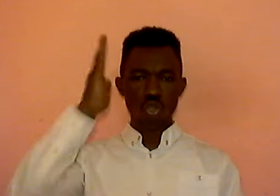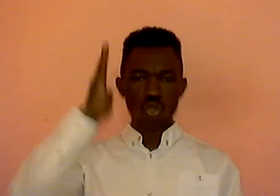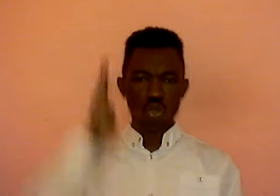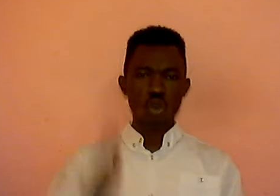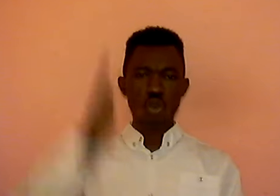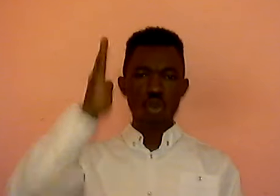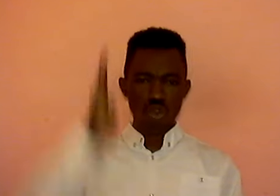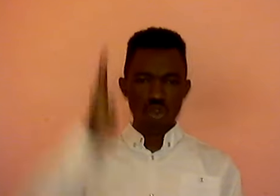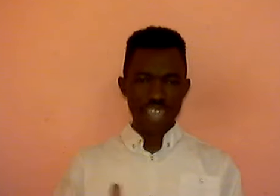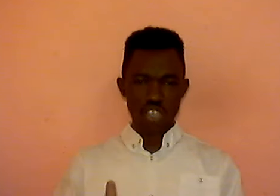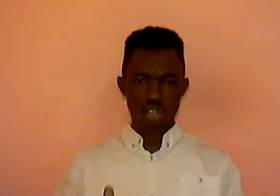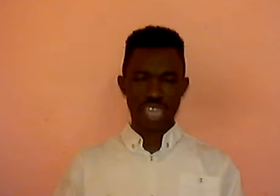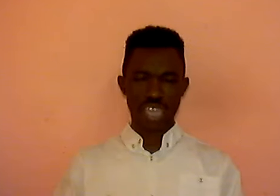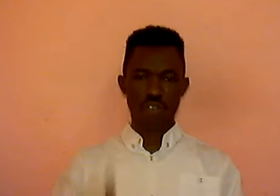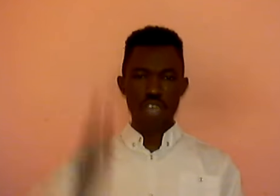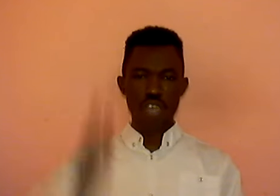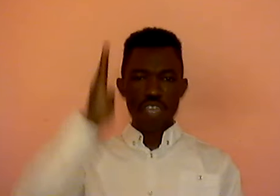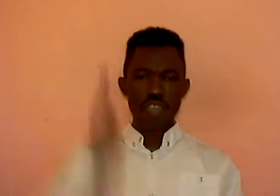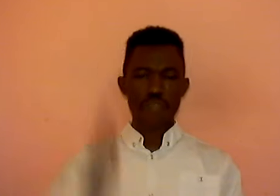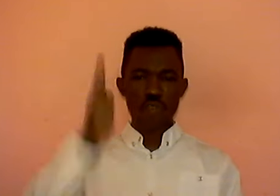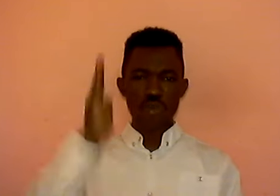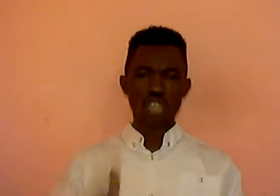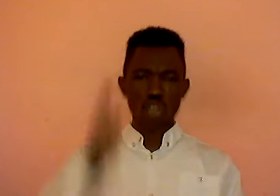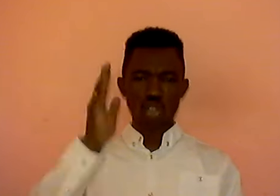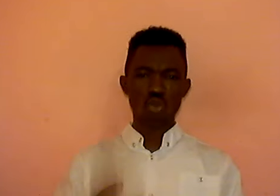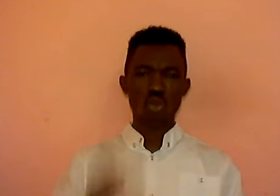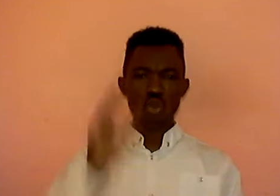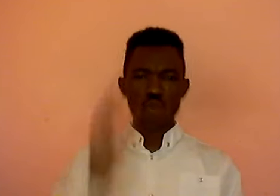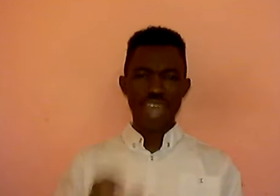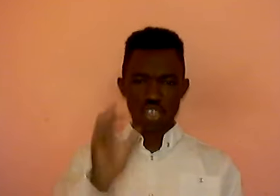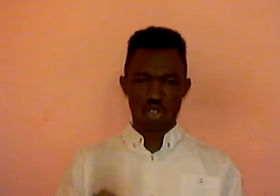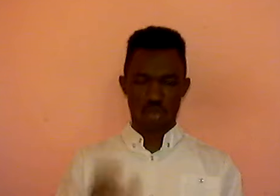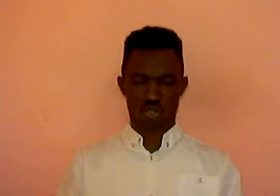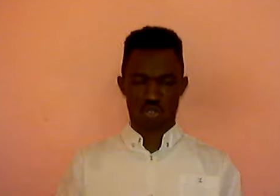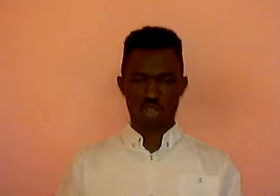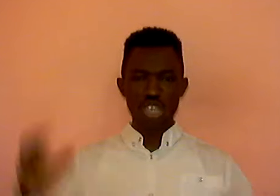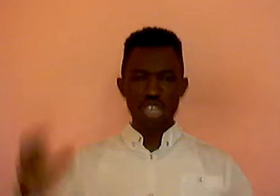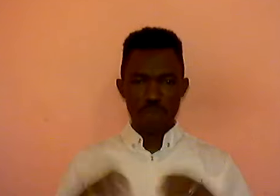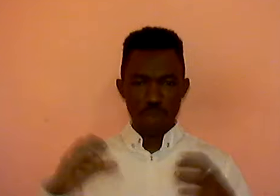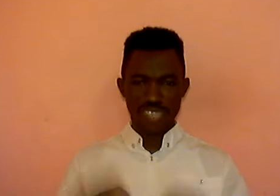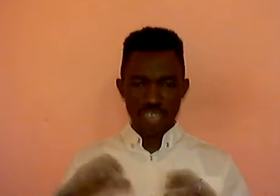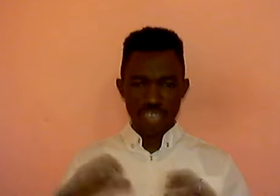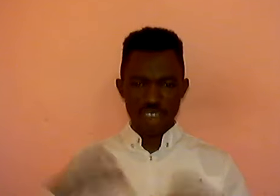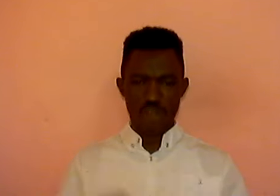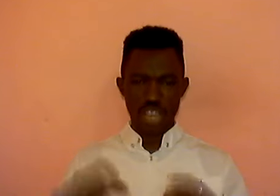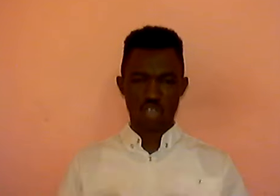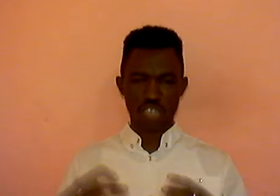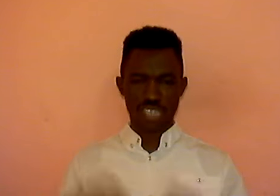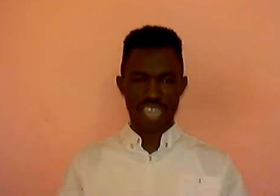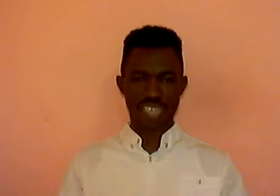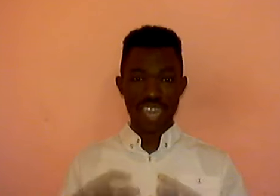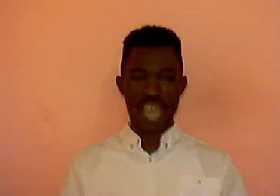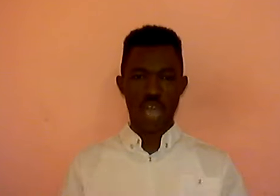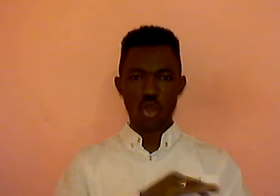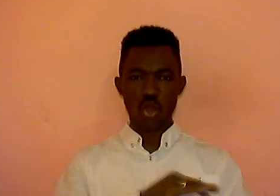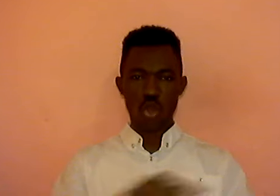go righteous enough. If you did not go righteous, dip yourself in righteousness now,